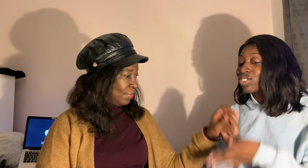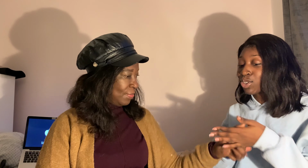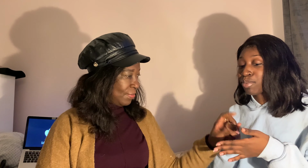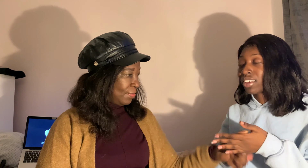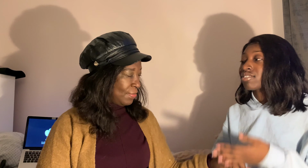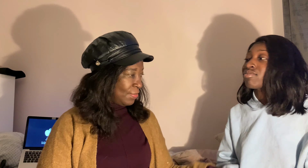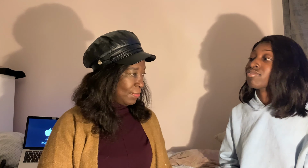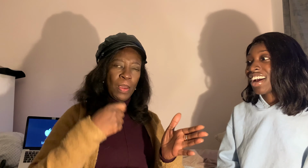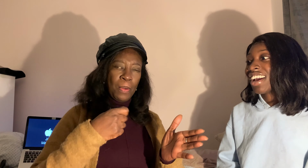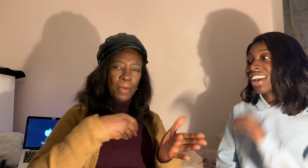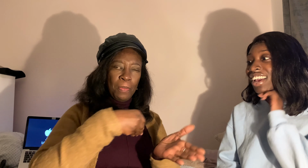I'm going shopping.